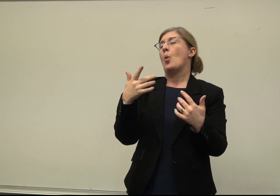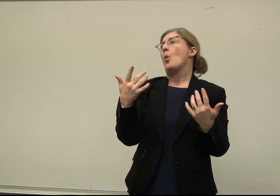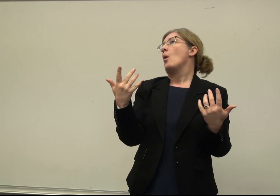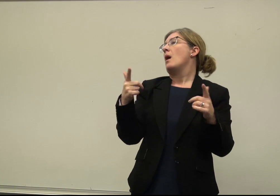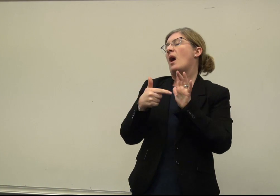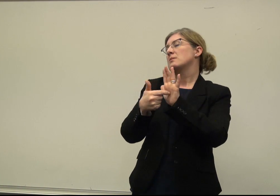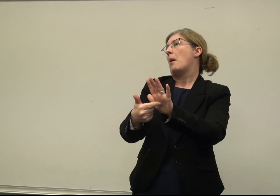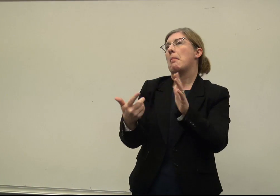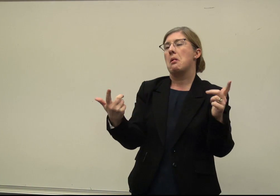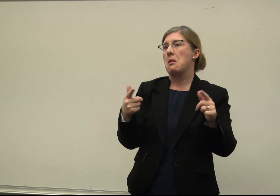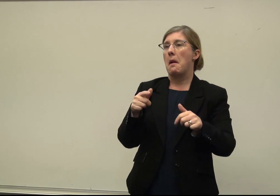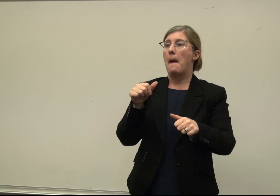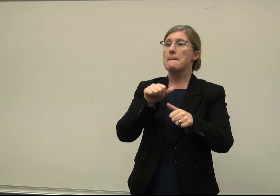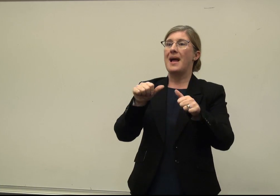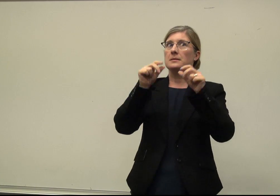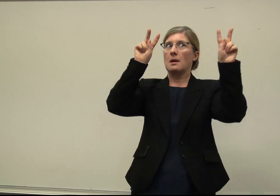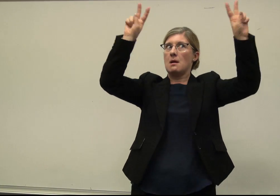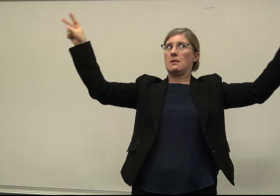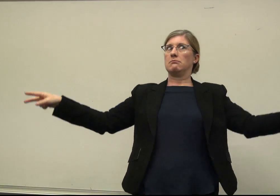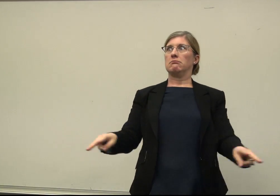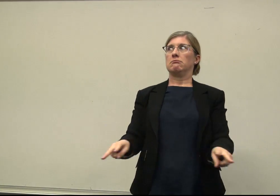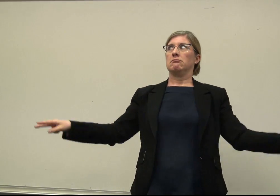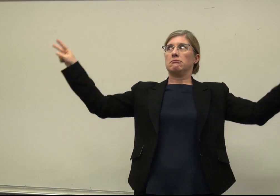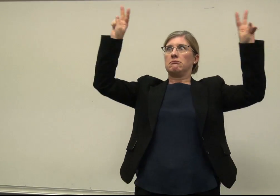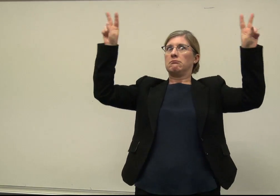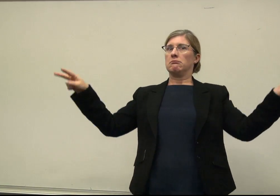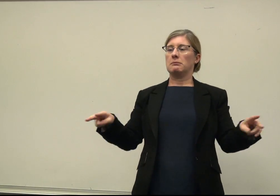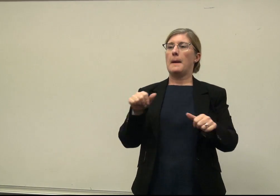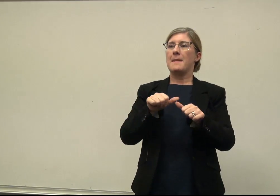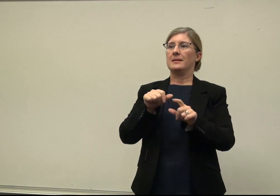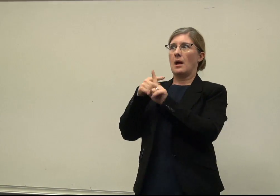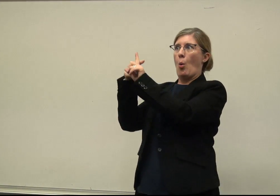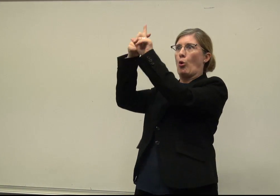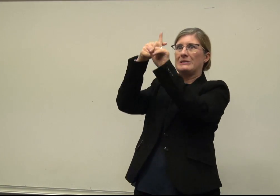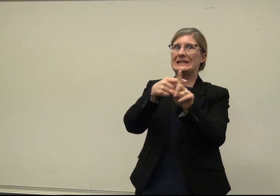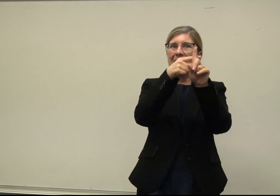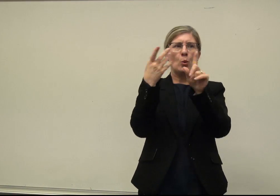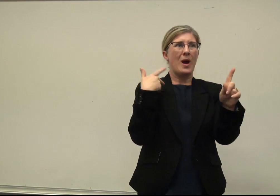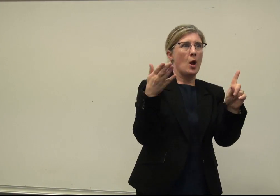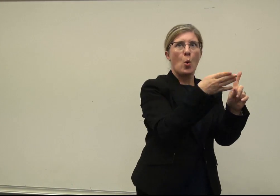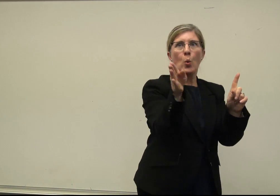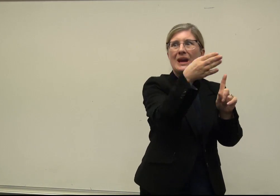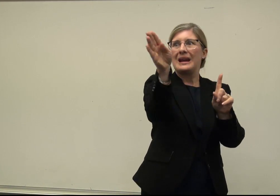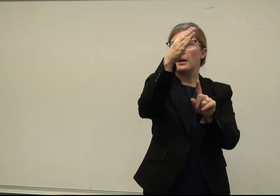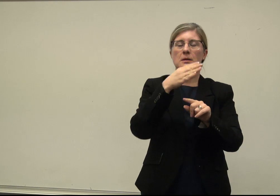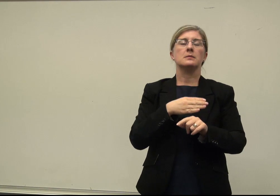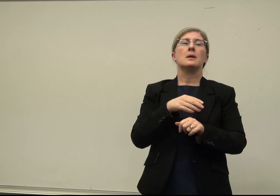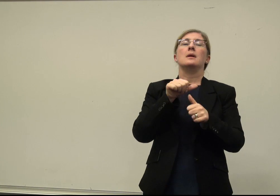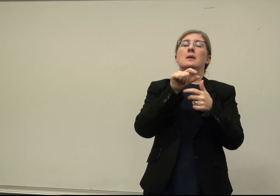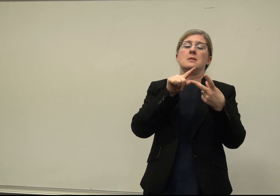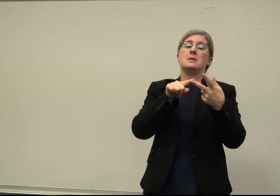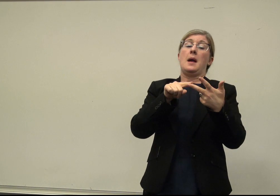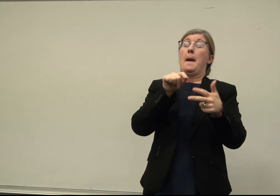orientation, better peripheral vision, better face processing, face recognition, face processing